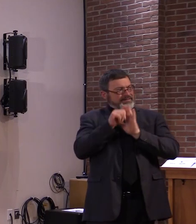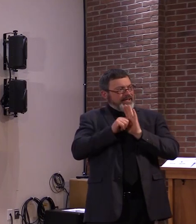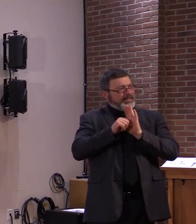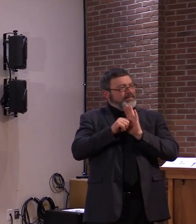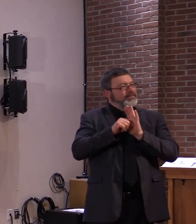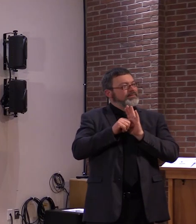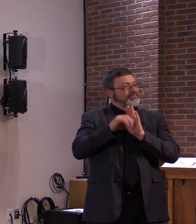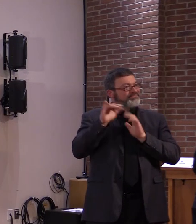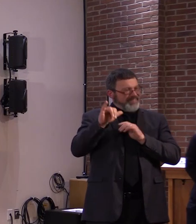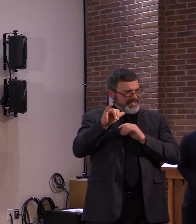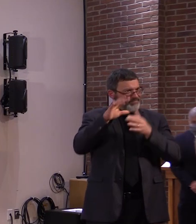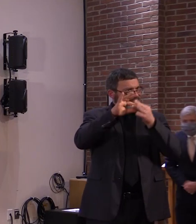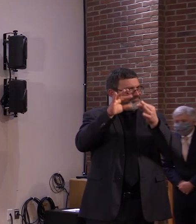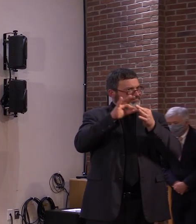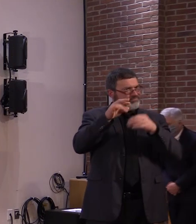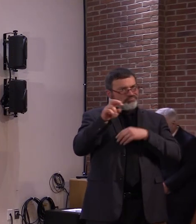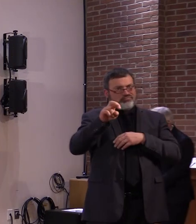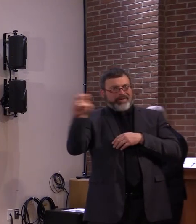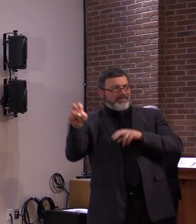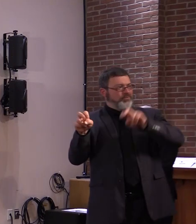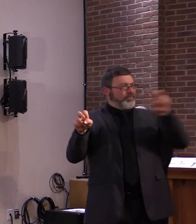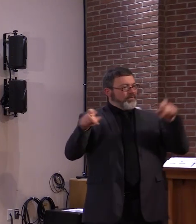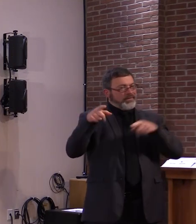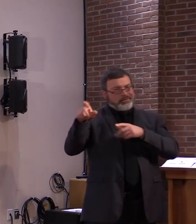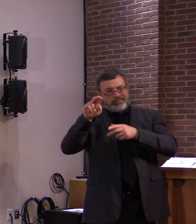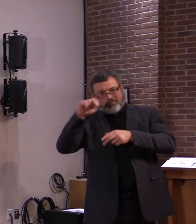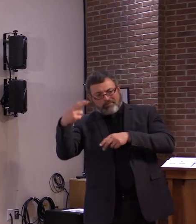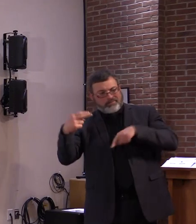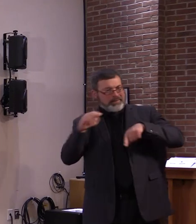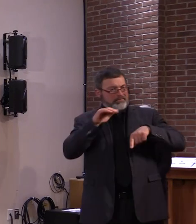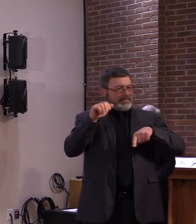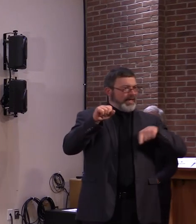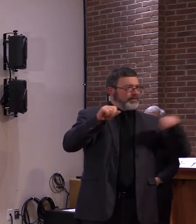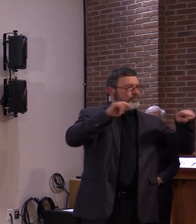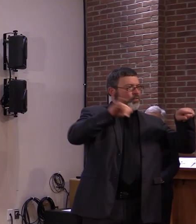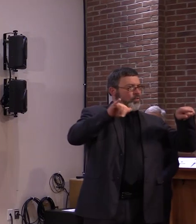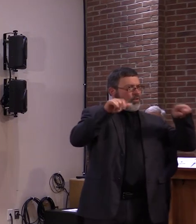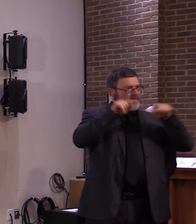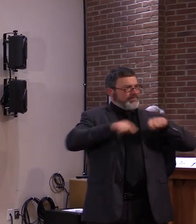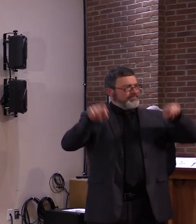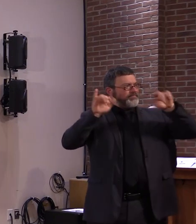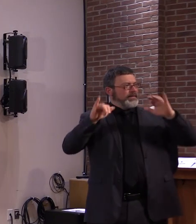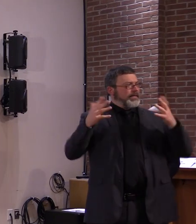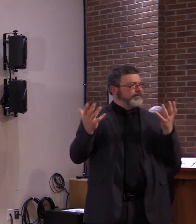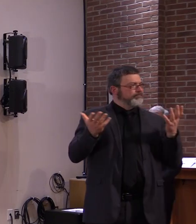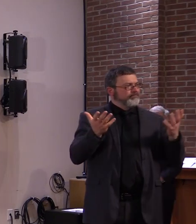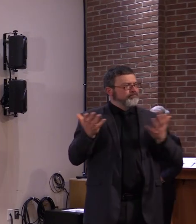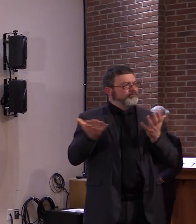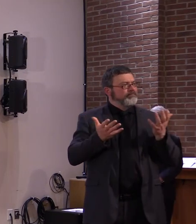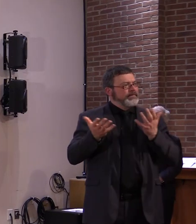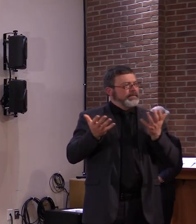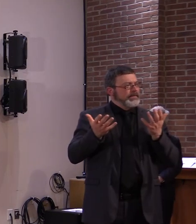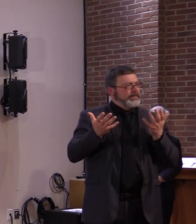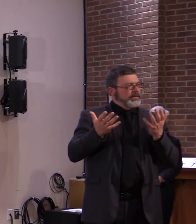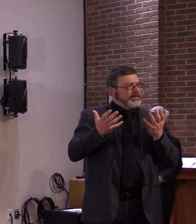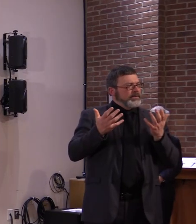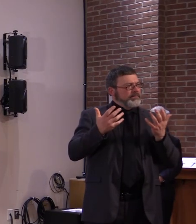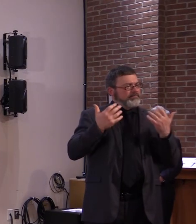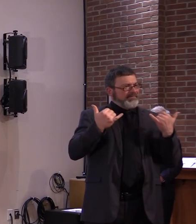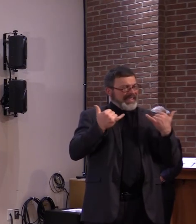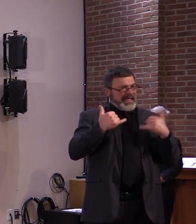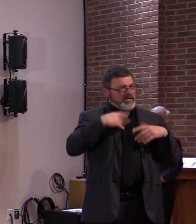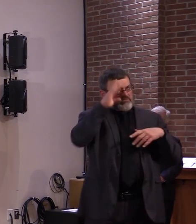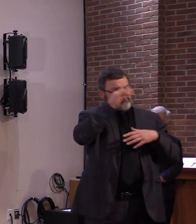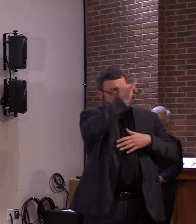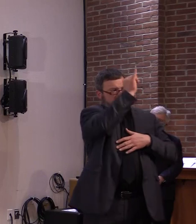travel. Early on in this pandemic, there was direct in-person surveillance of state lines. I'm wondering